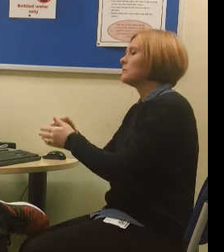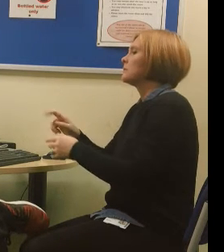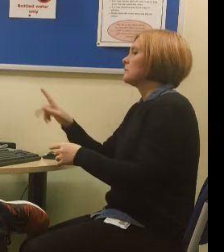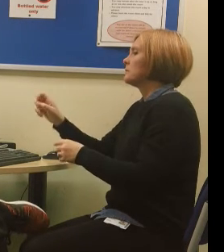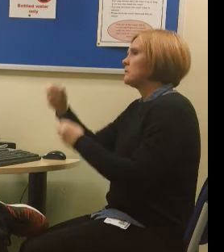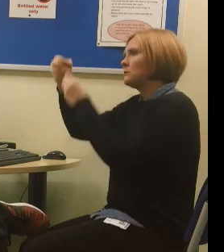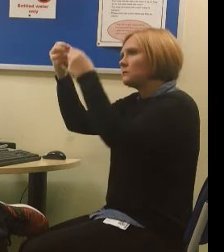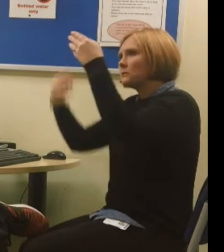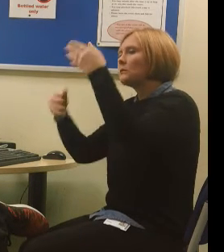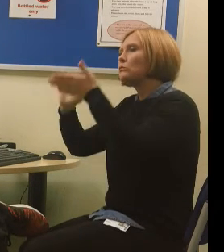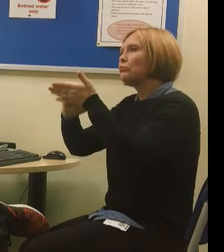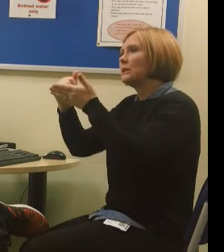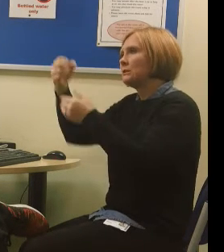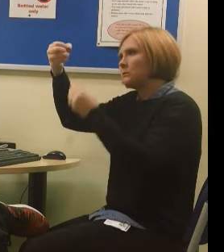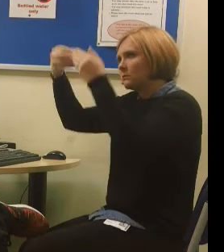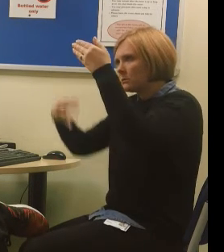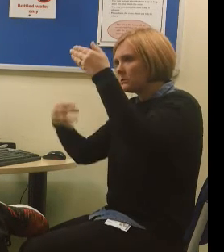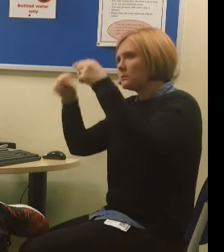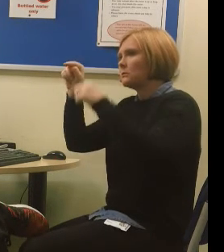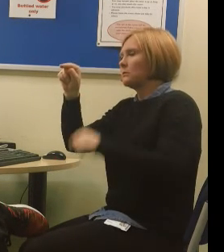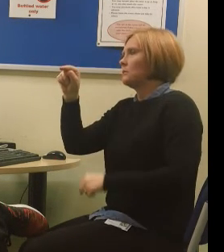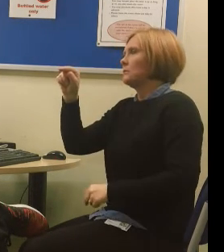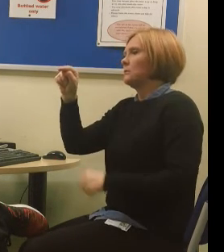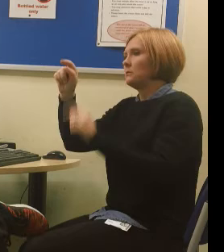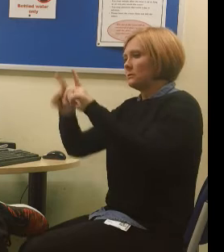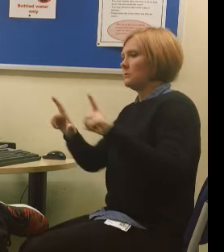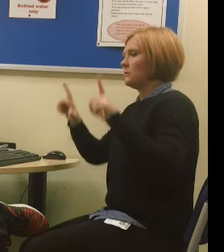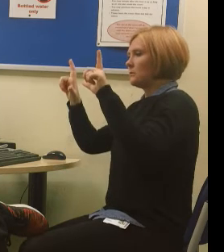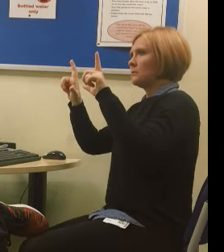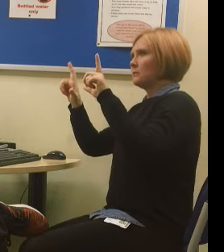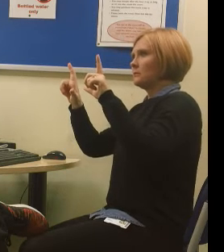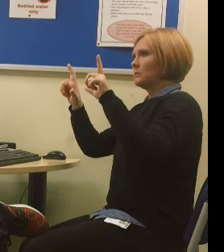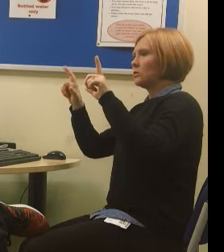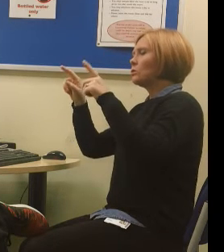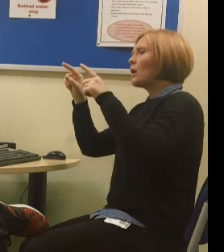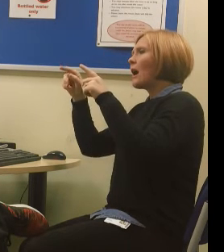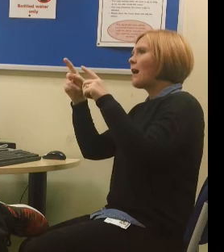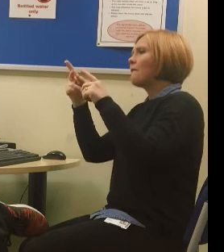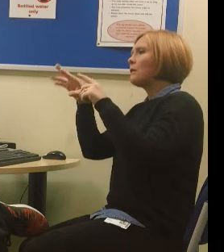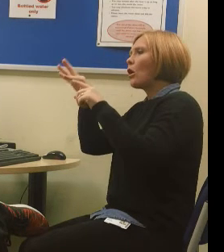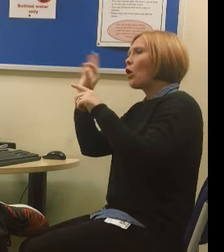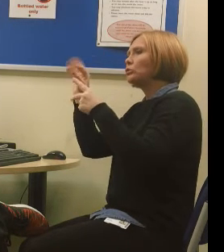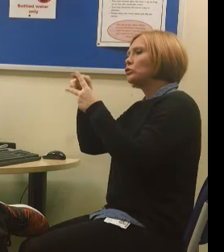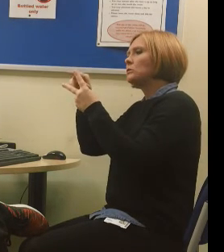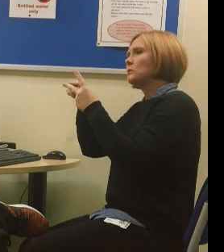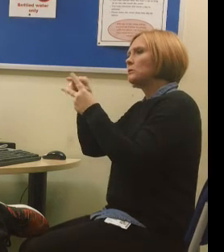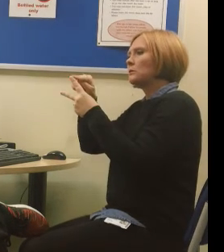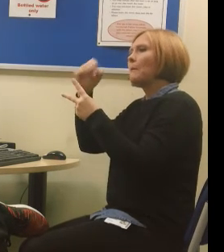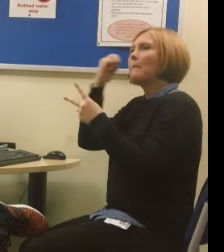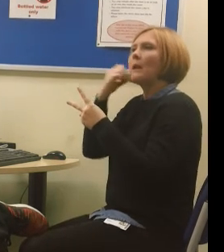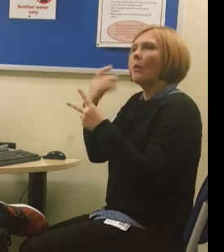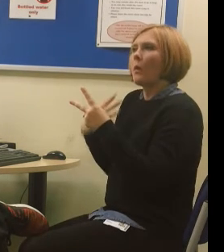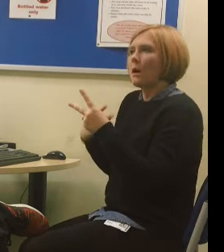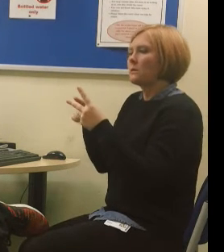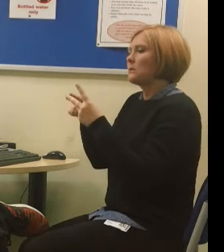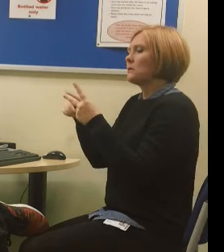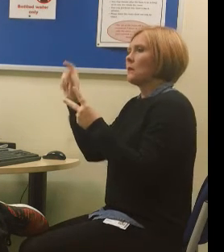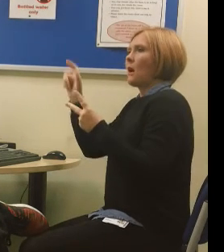menu, and when the dialog box comes up, you'll see there's a choice of two print queues, a black and white print queue and a colour print queue.